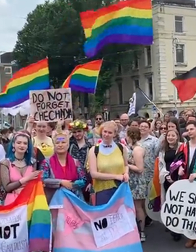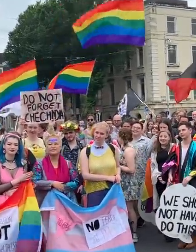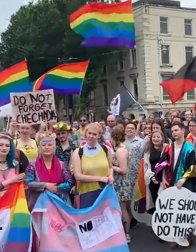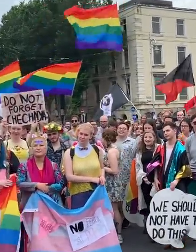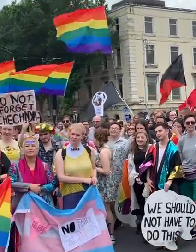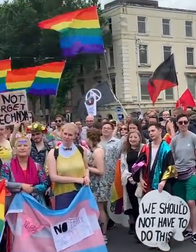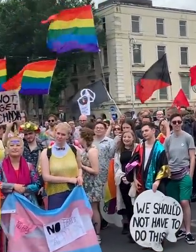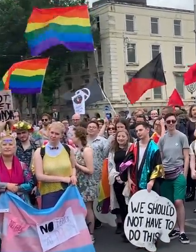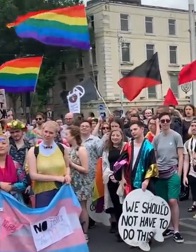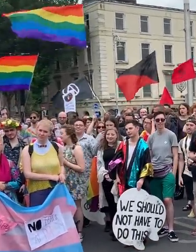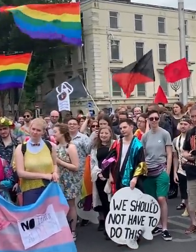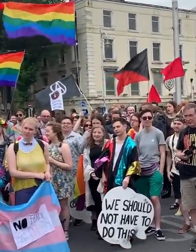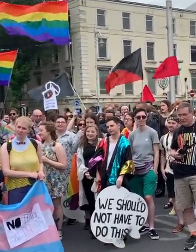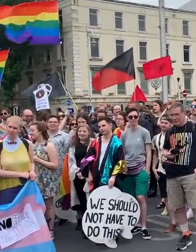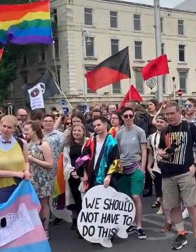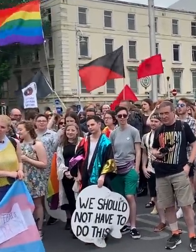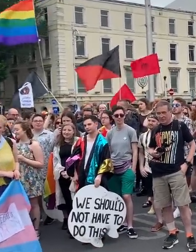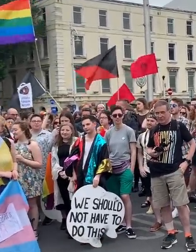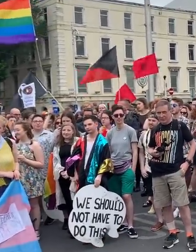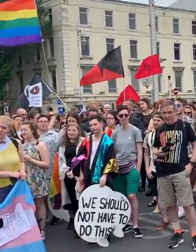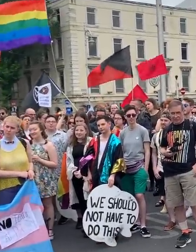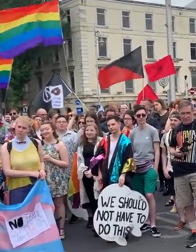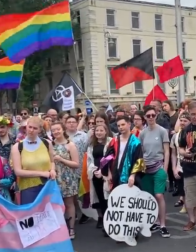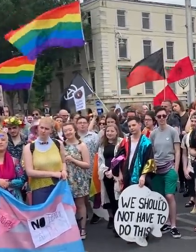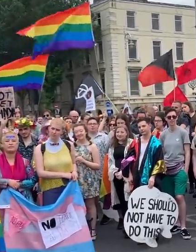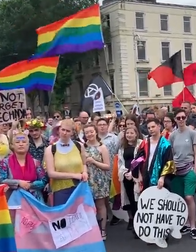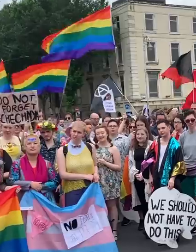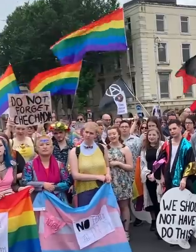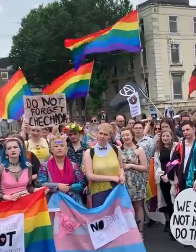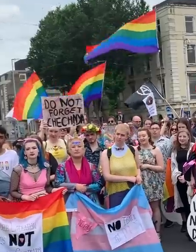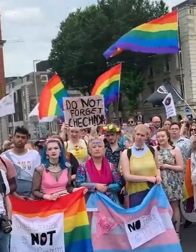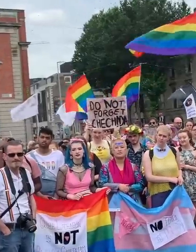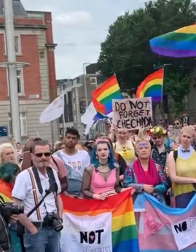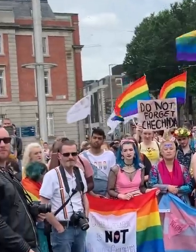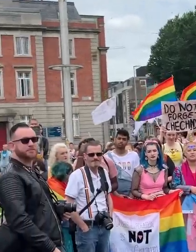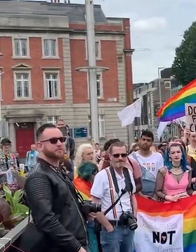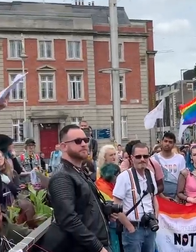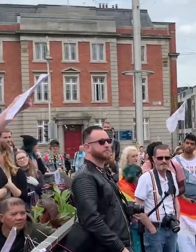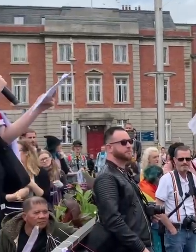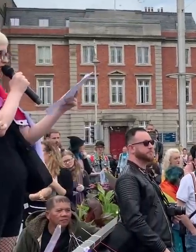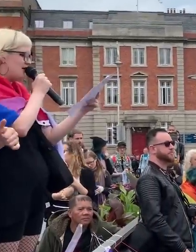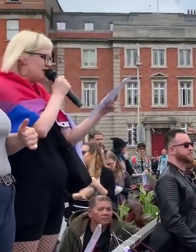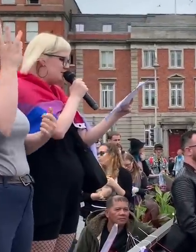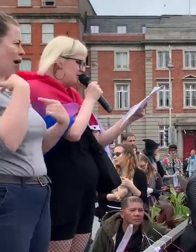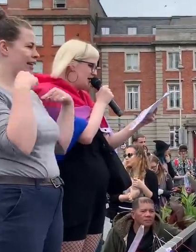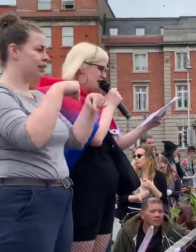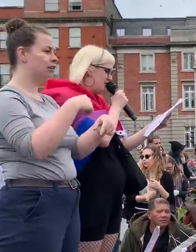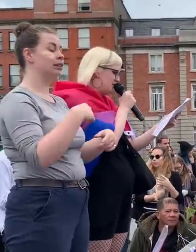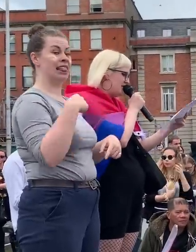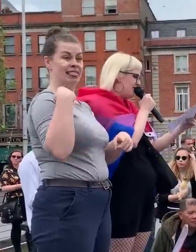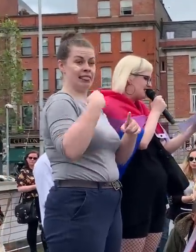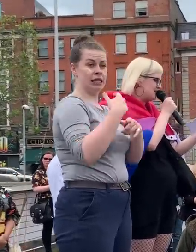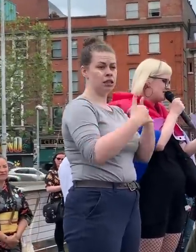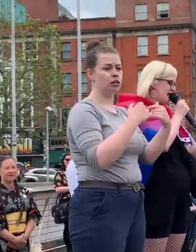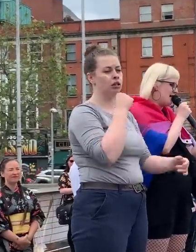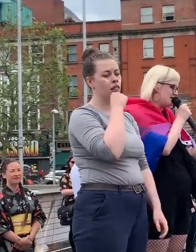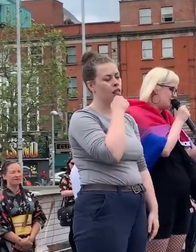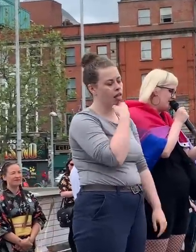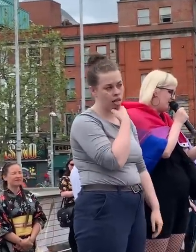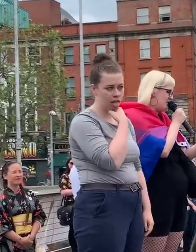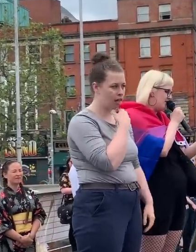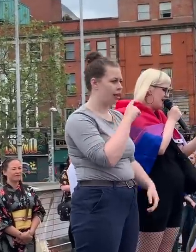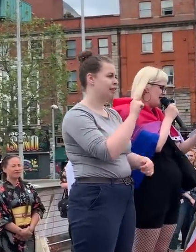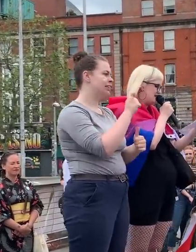So I'm just going to say a few words on behalf of Queer Action Ireland and why we're here. It's been a tough year to be queer. Between fascist